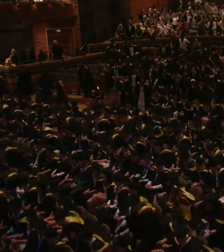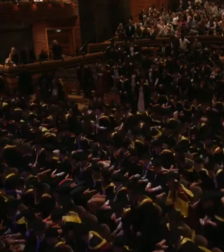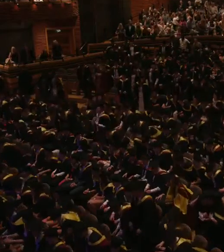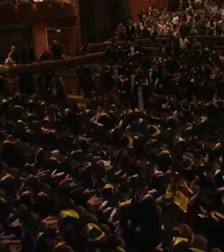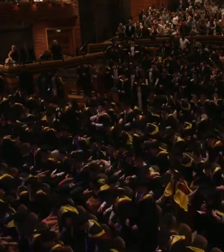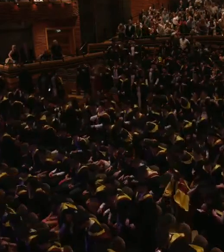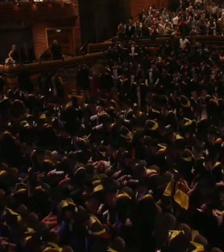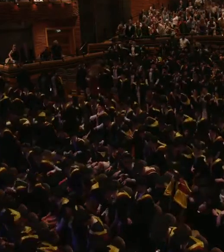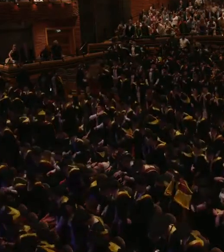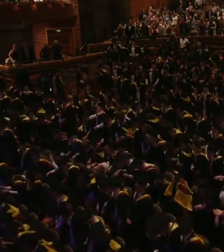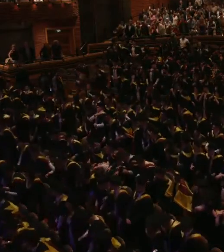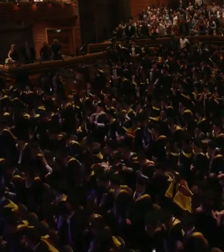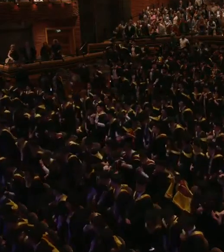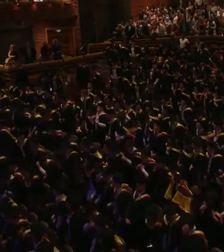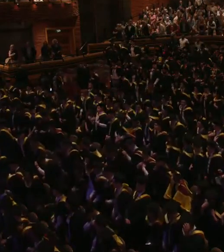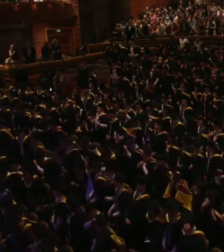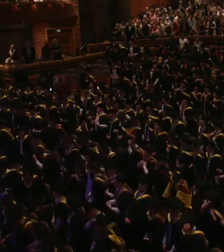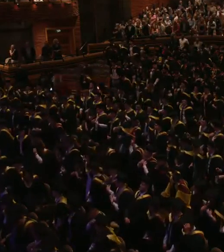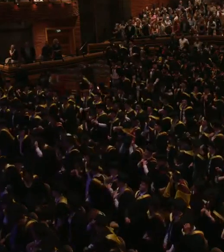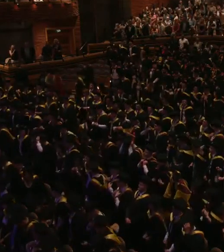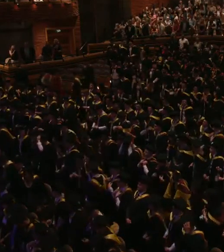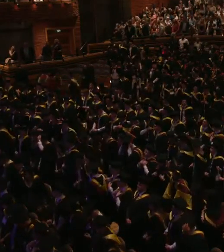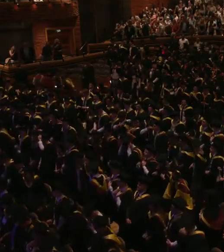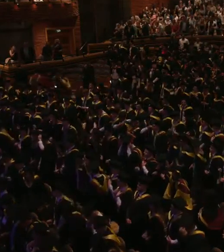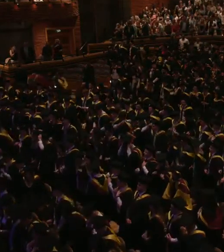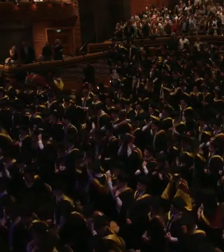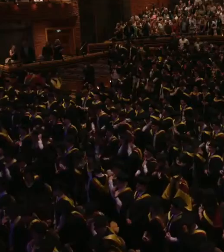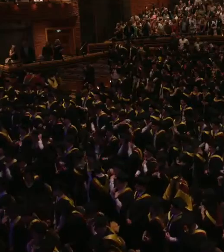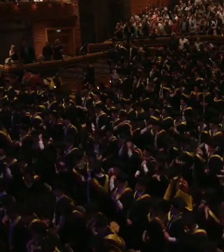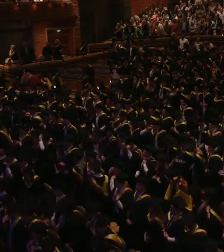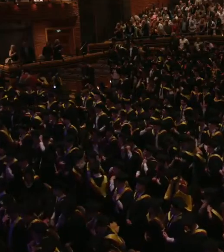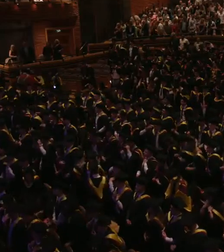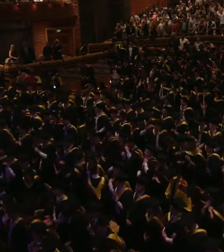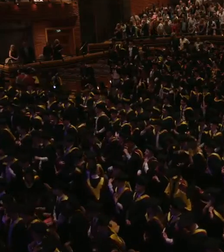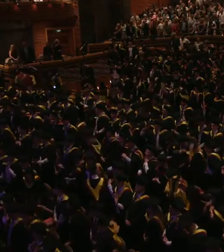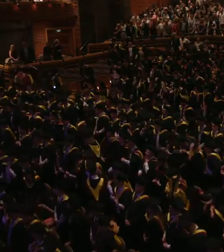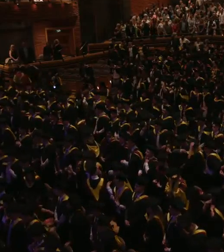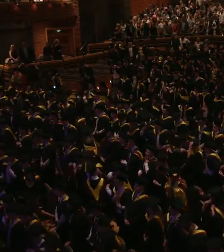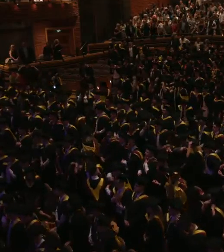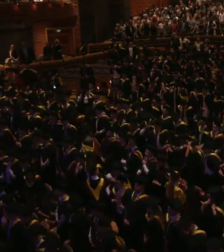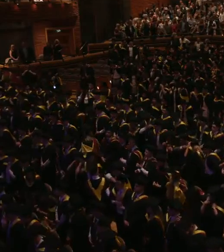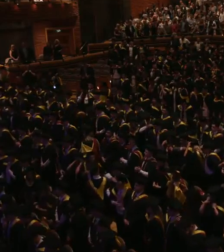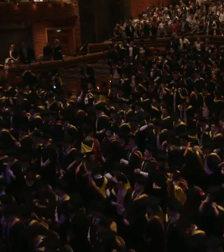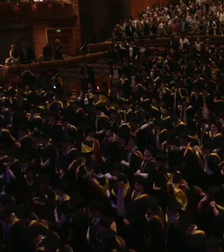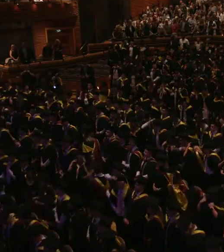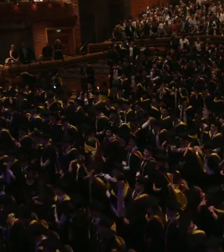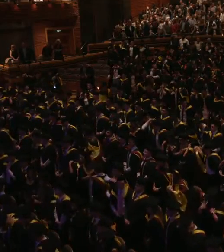I call upon the Chancellor to formally close this ceremony. Diolch yn fawr.